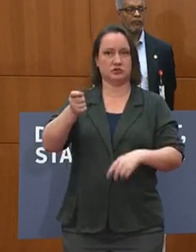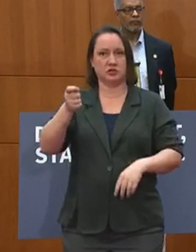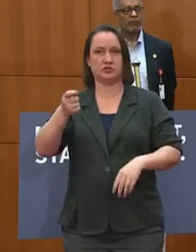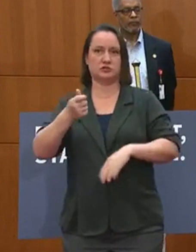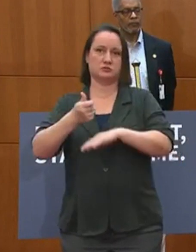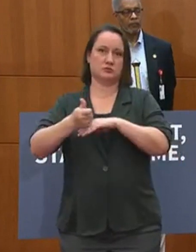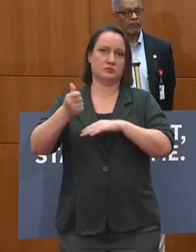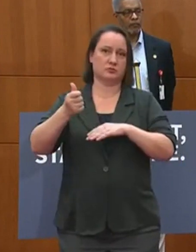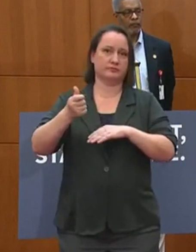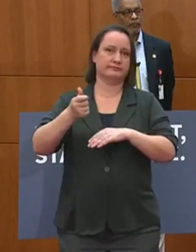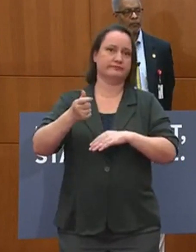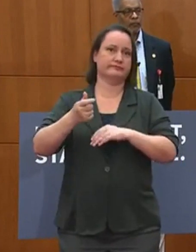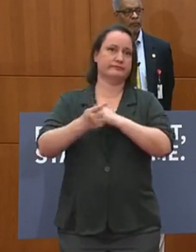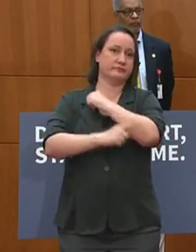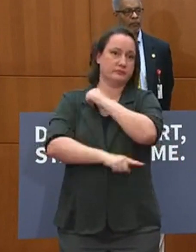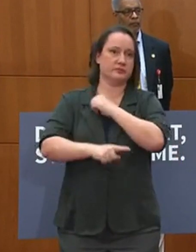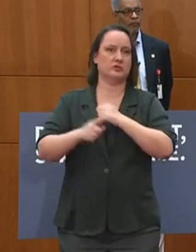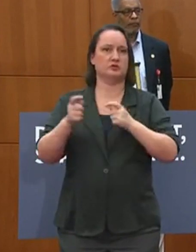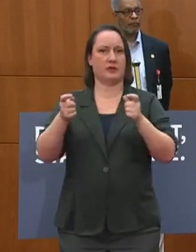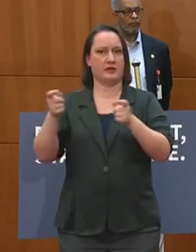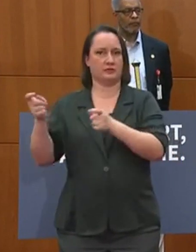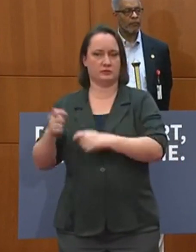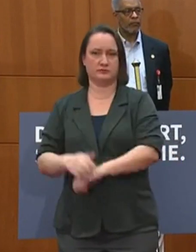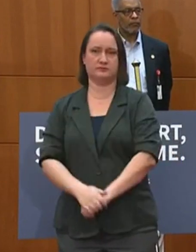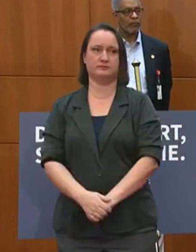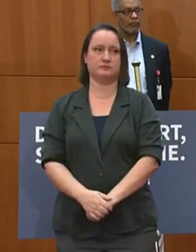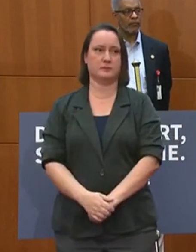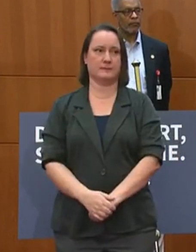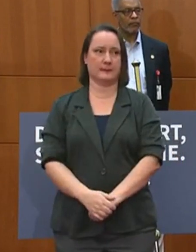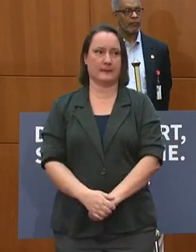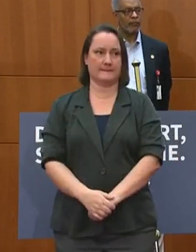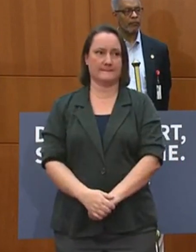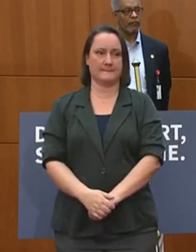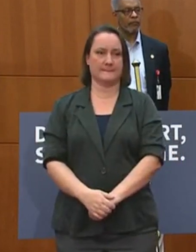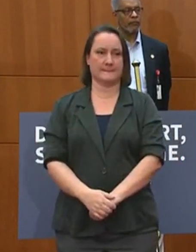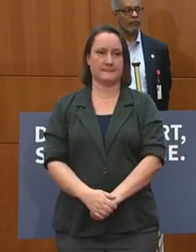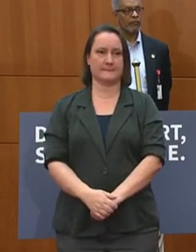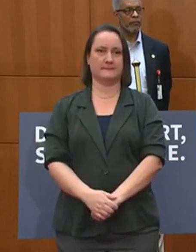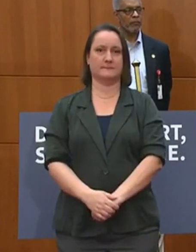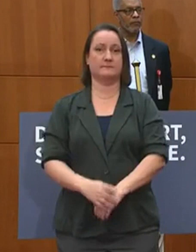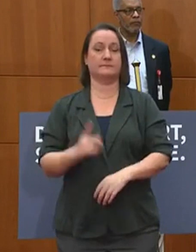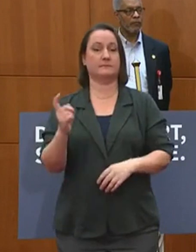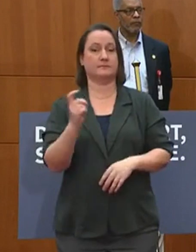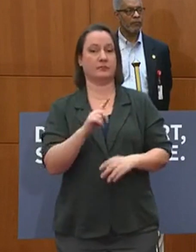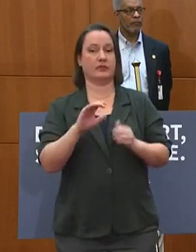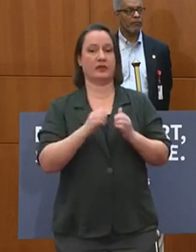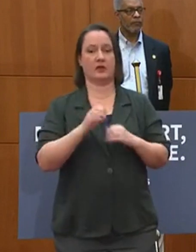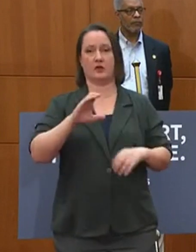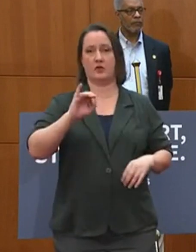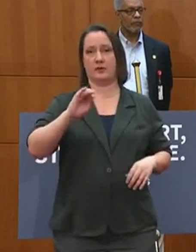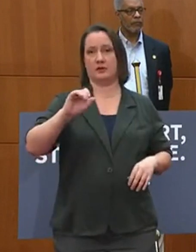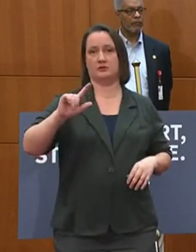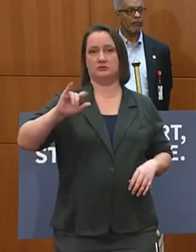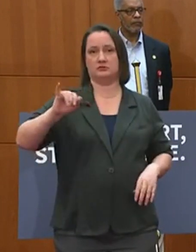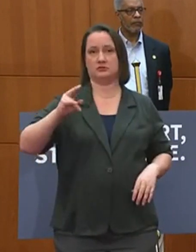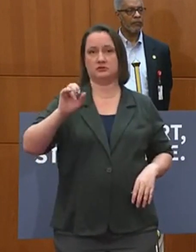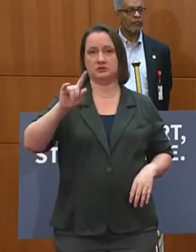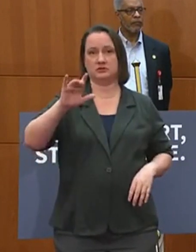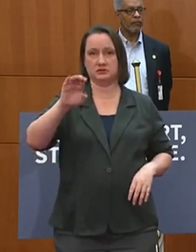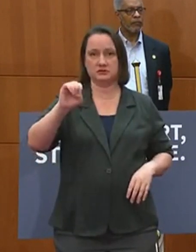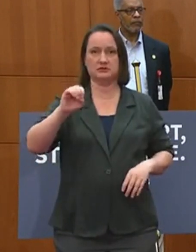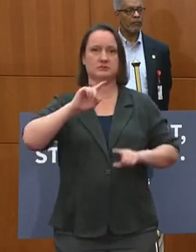to be handling those kinds of cases. The question is with respect to how the criminal justice system is responding to